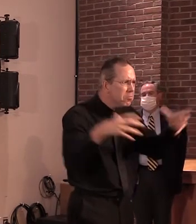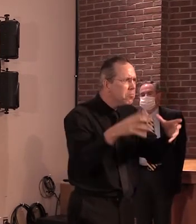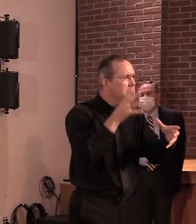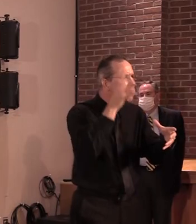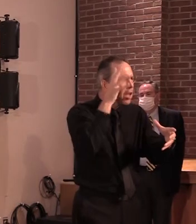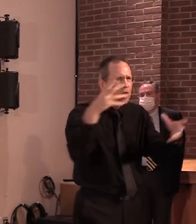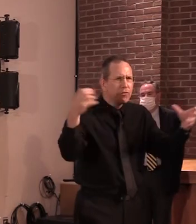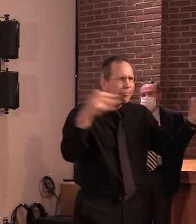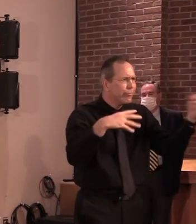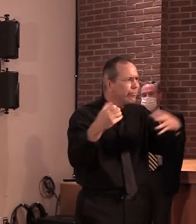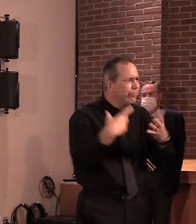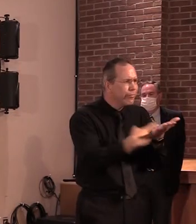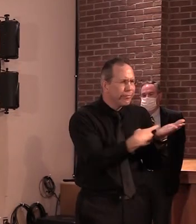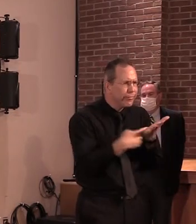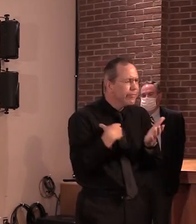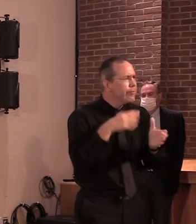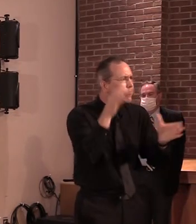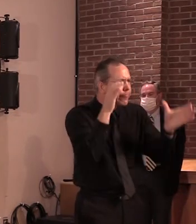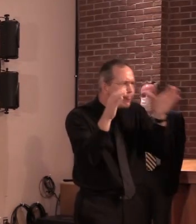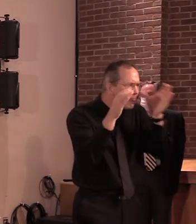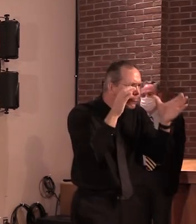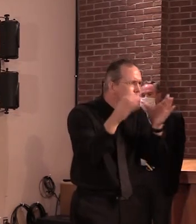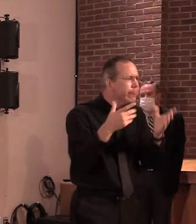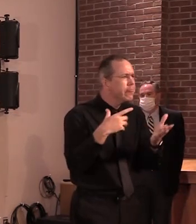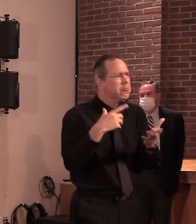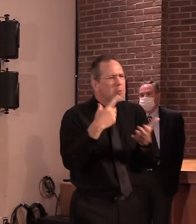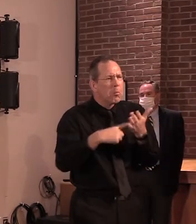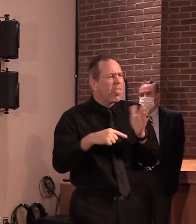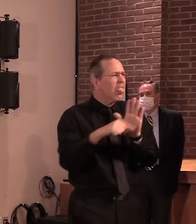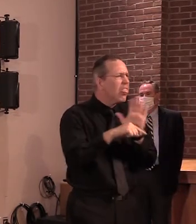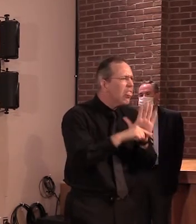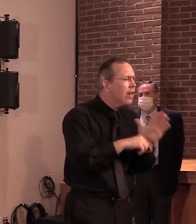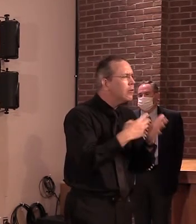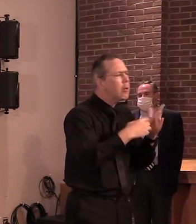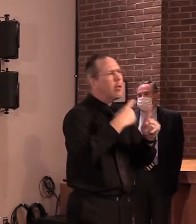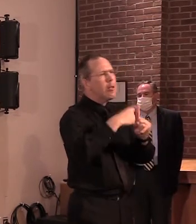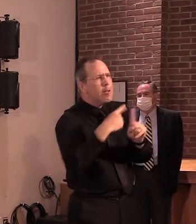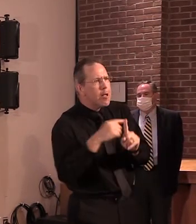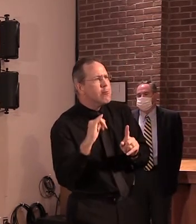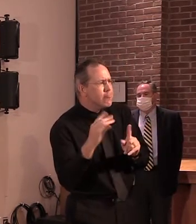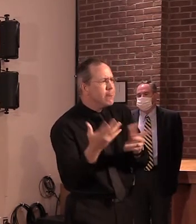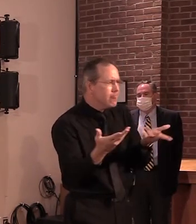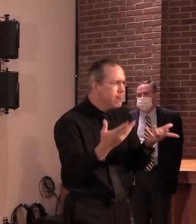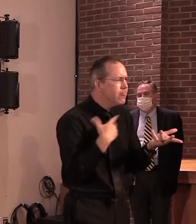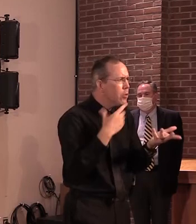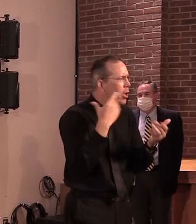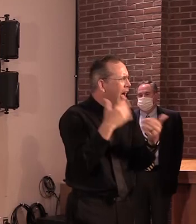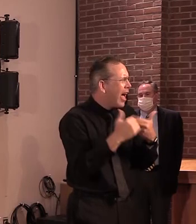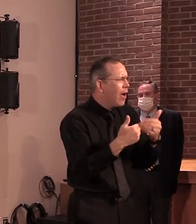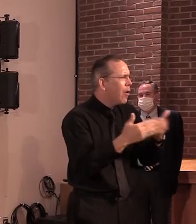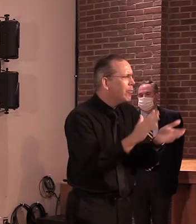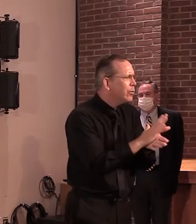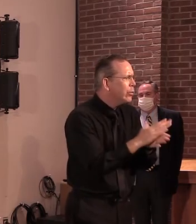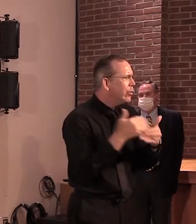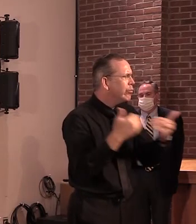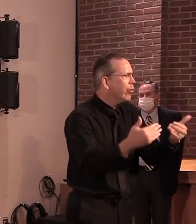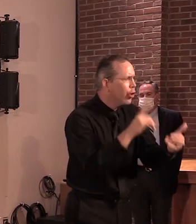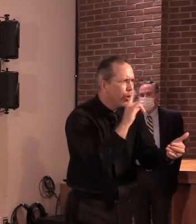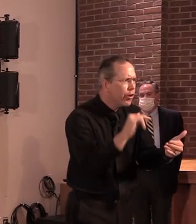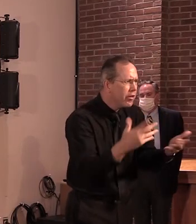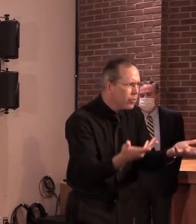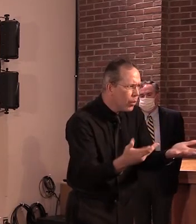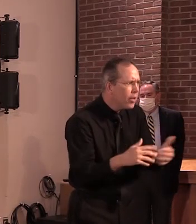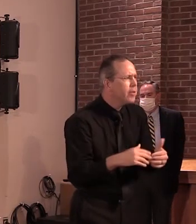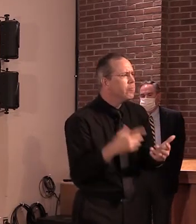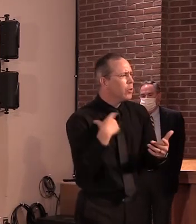concerns, pros and cons, and considerations that must be made in planning for return to school, and have been